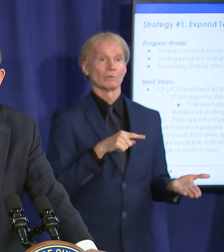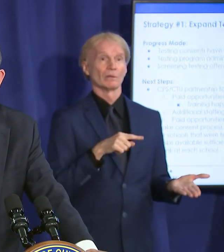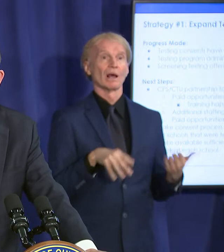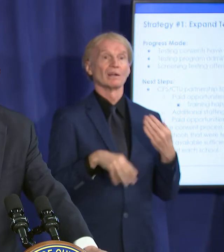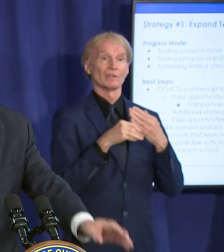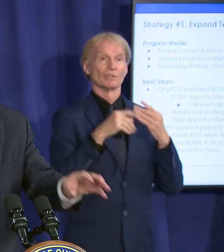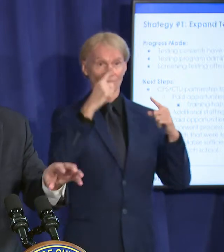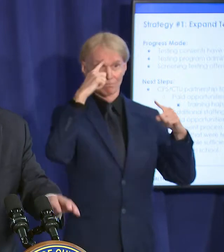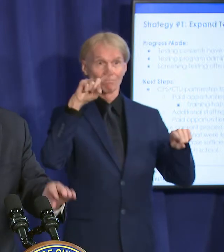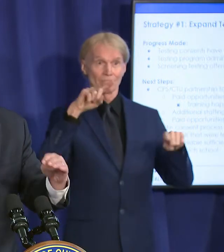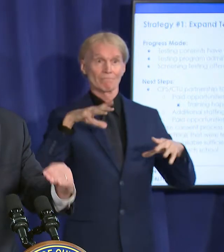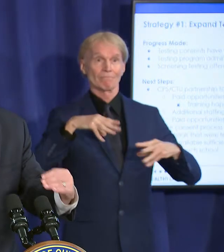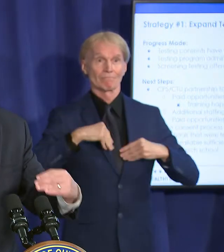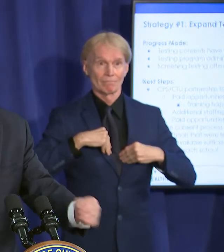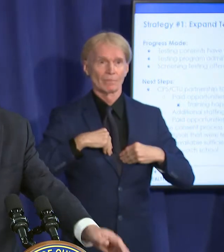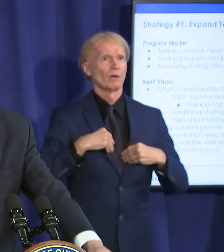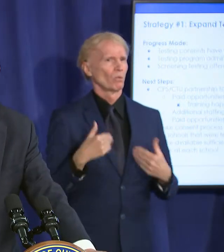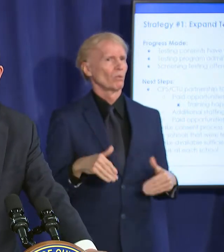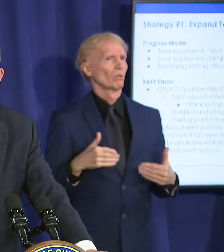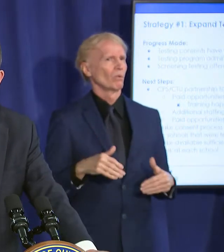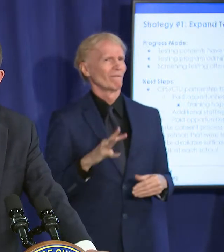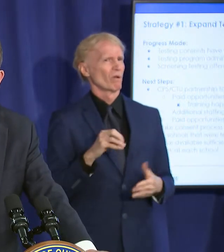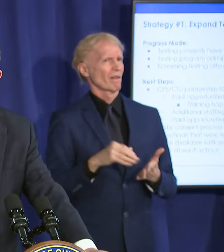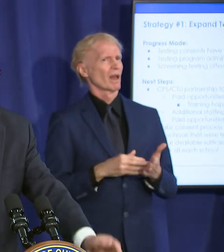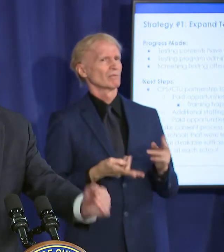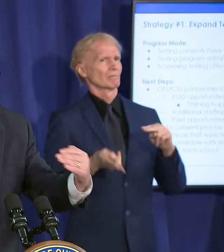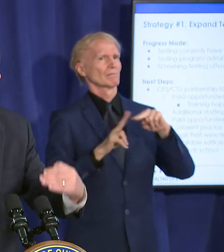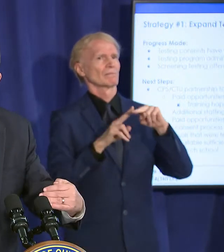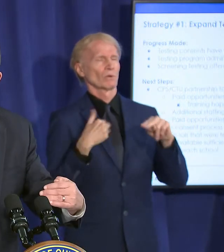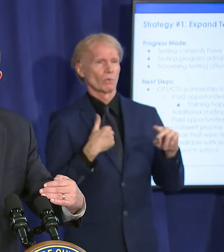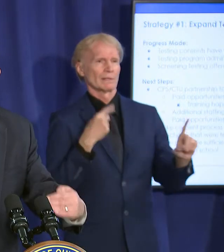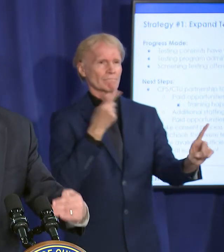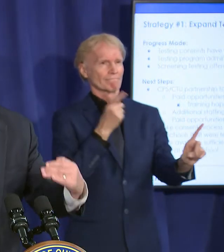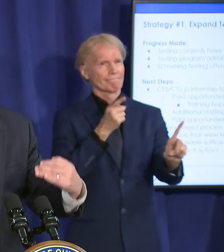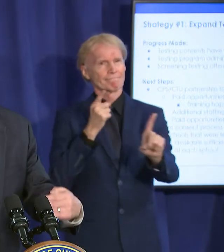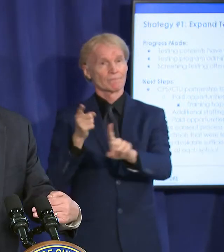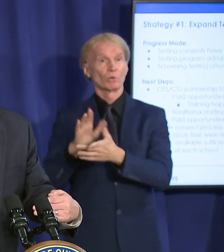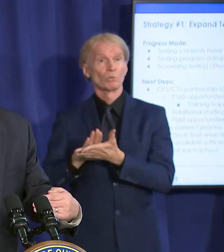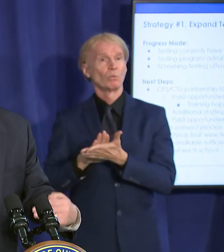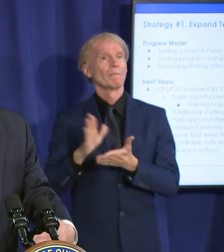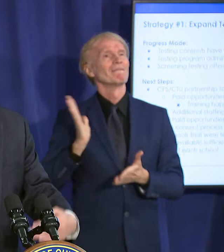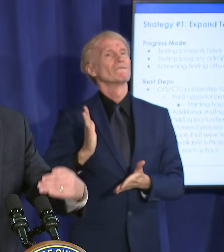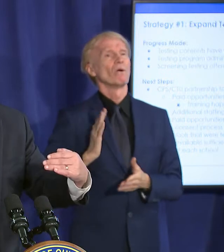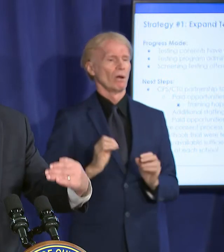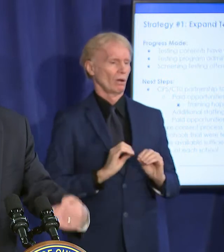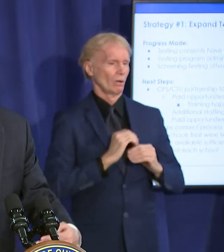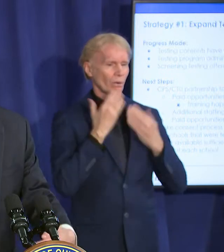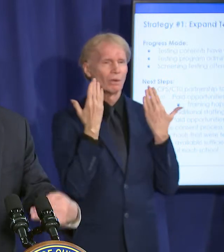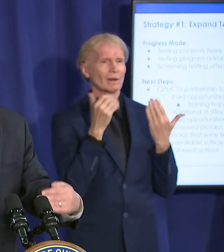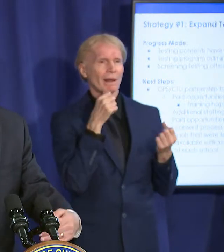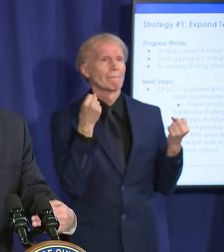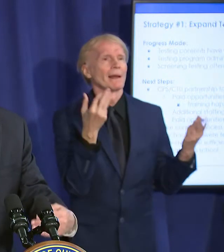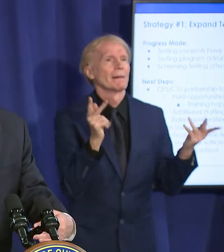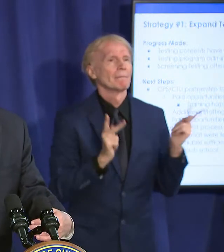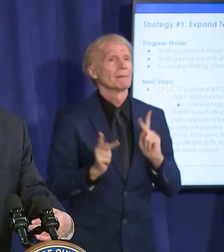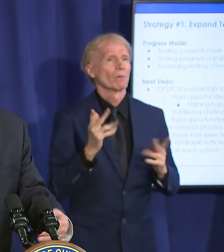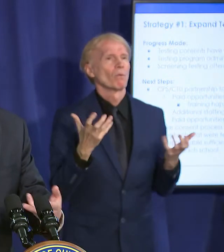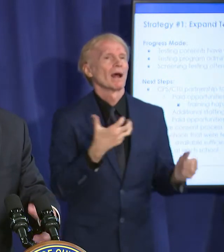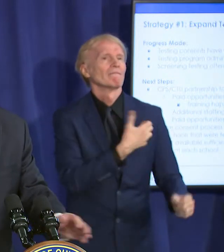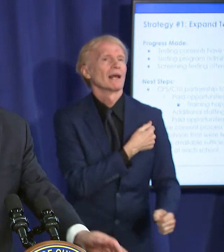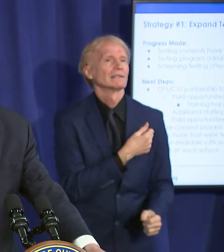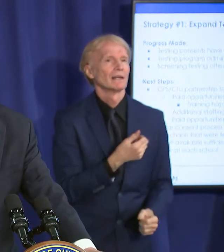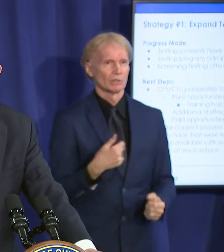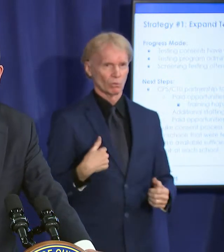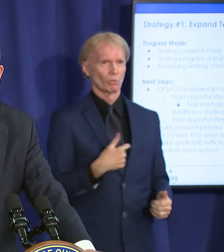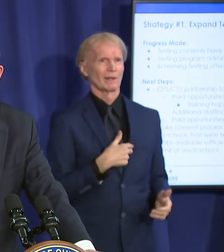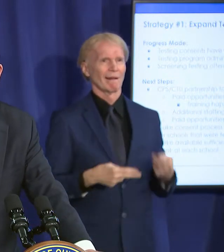additional consents. So we've been very, very focused on targeting schools that had low consent rates as well as high unvaccinated students. So we